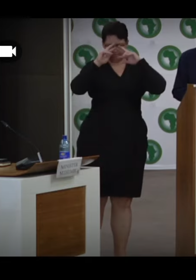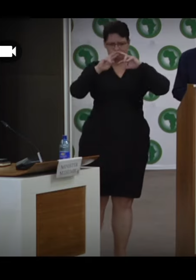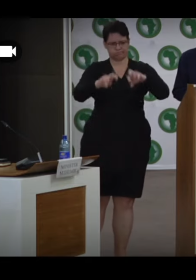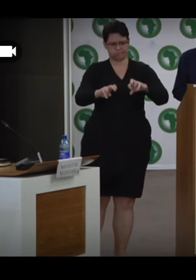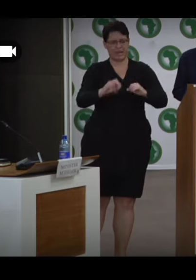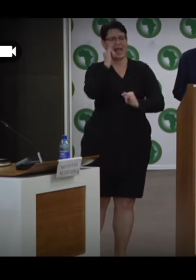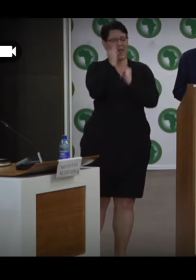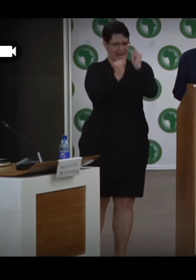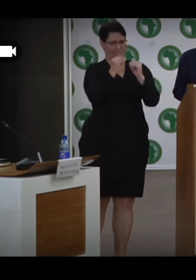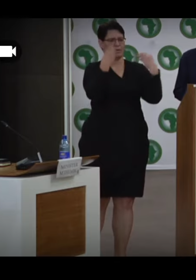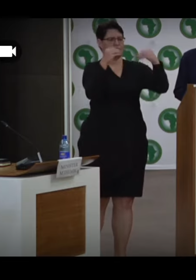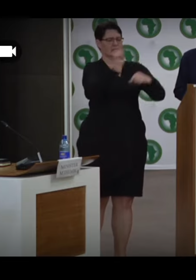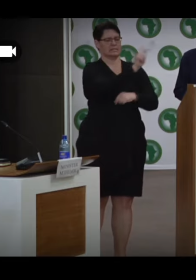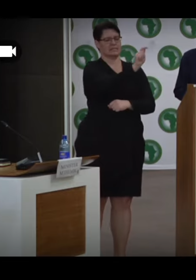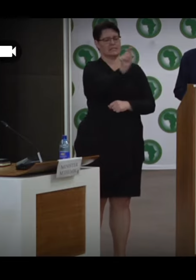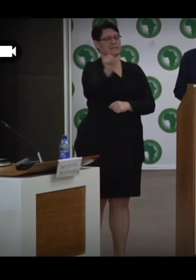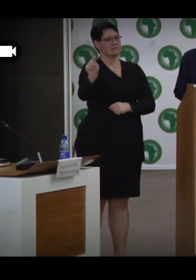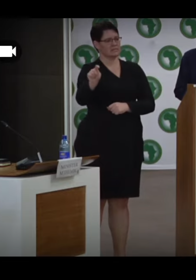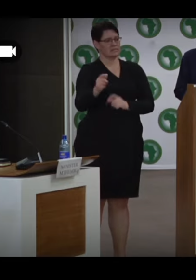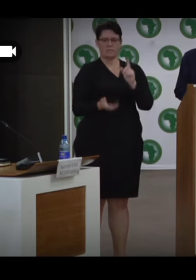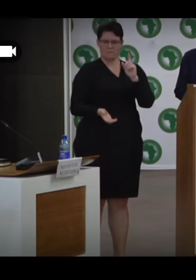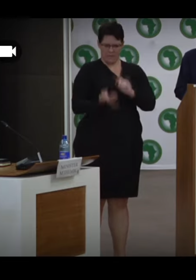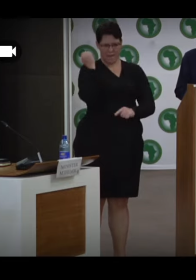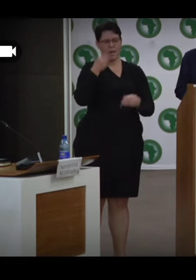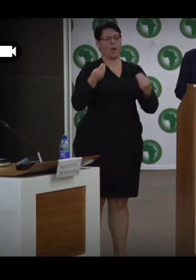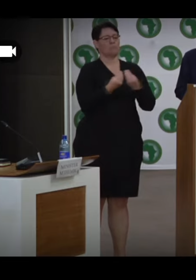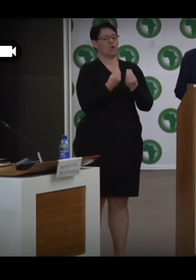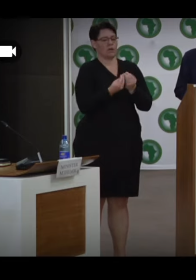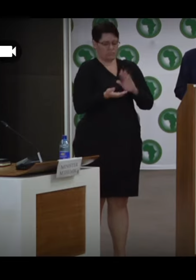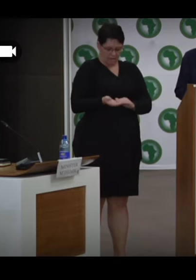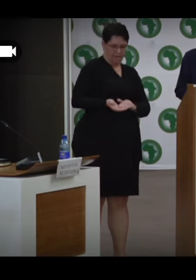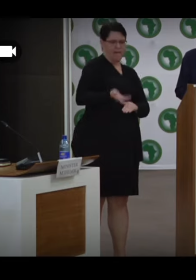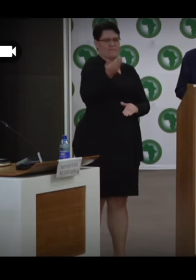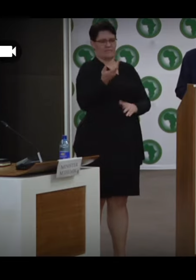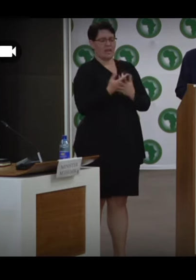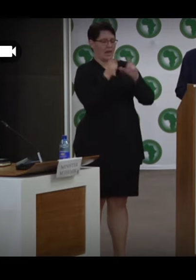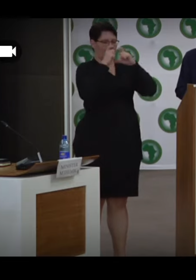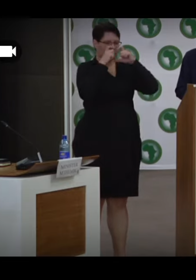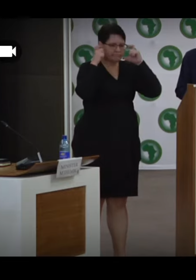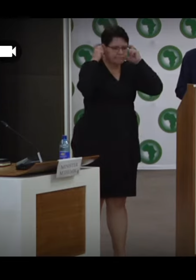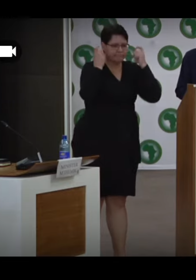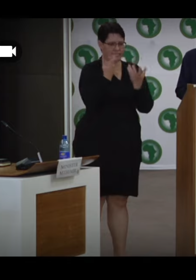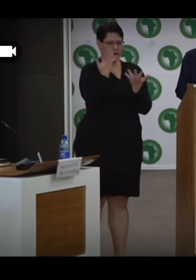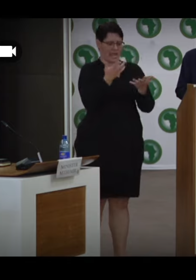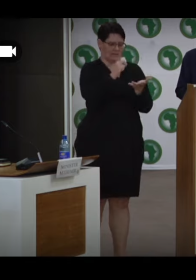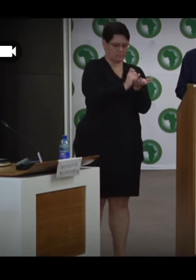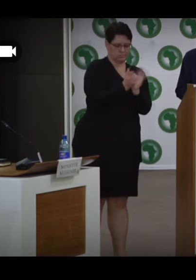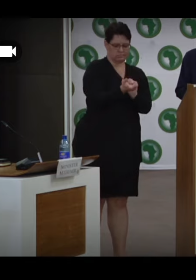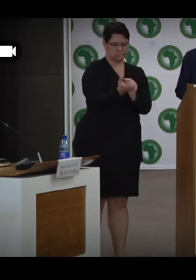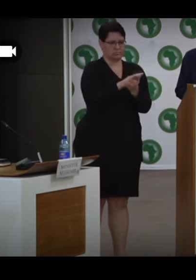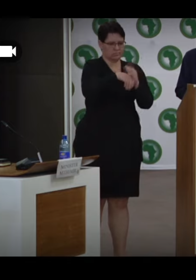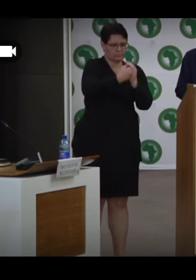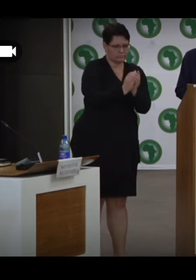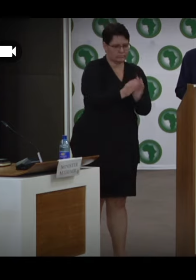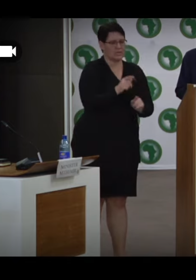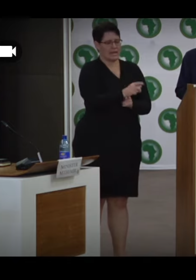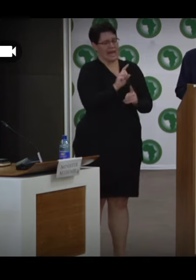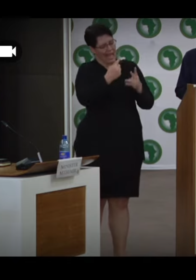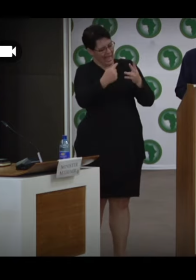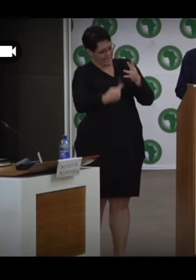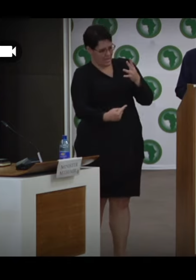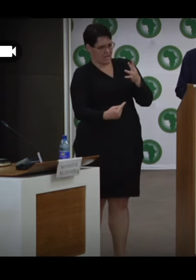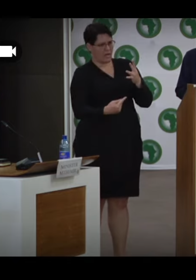investigating 11 firms who have been found to be selling products like face masks, hand sanitizers,